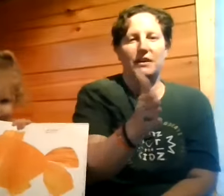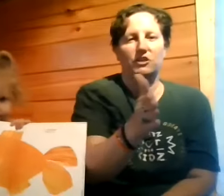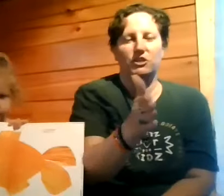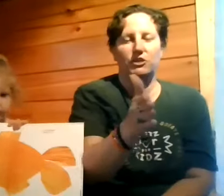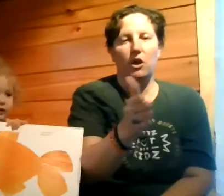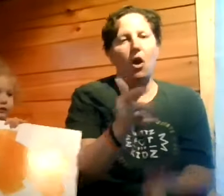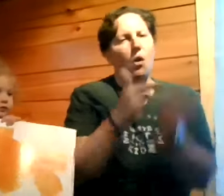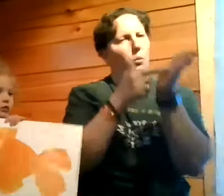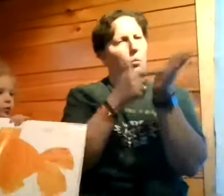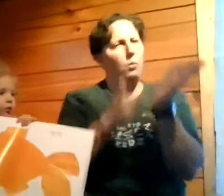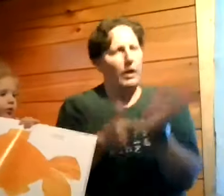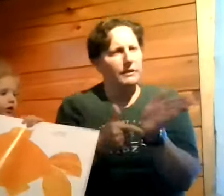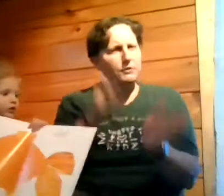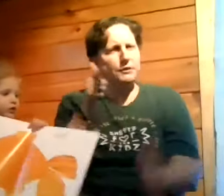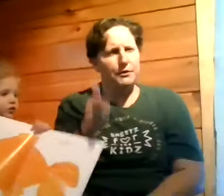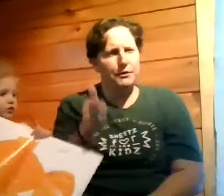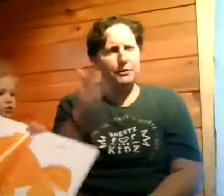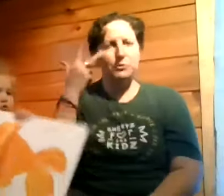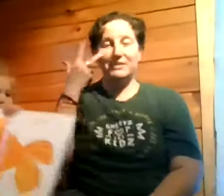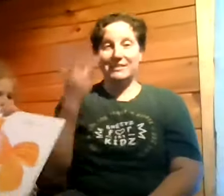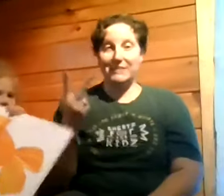Goldfish, what do you see?